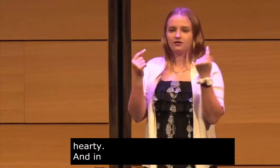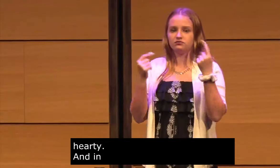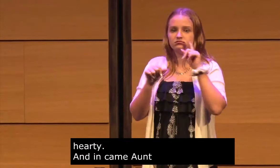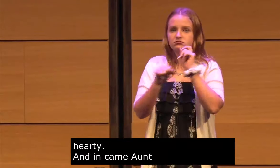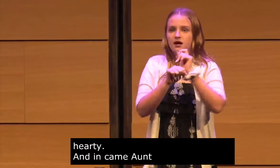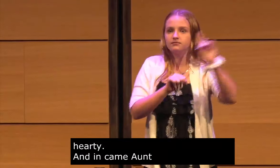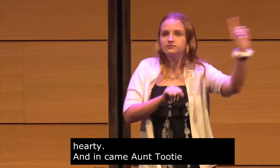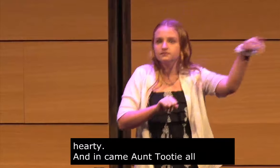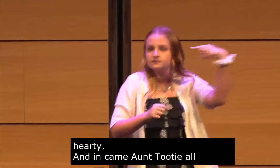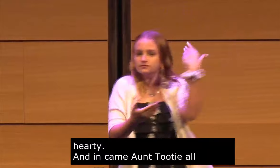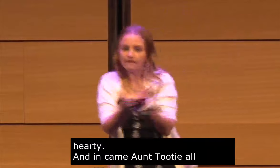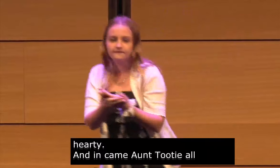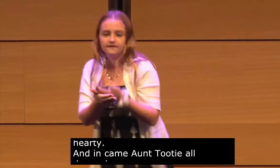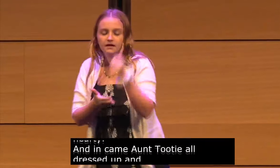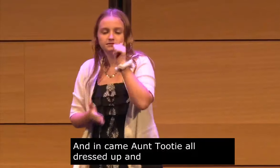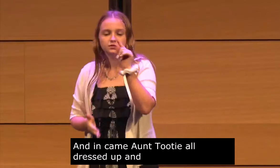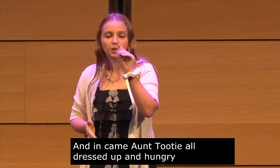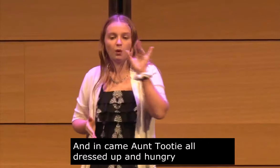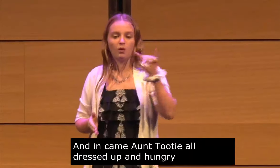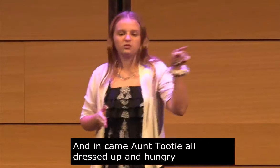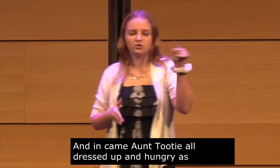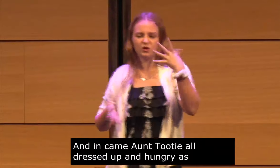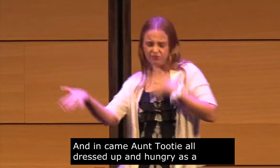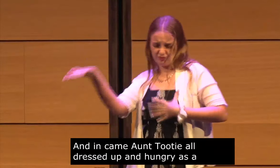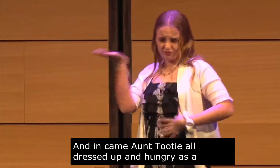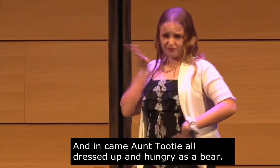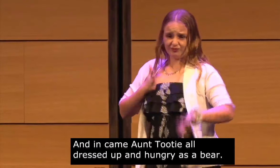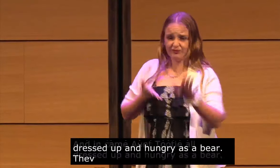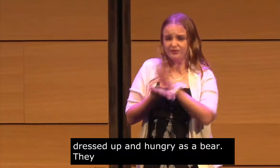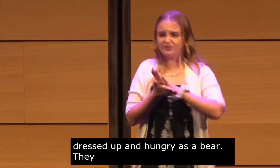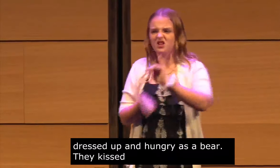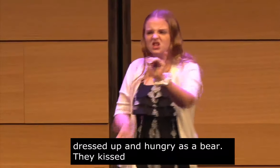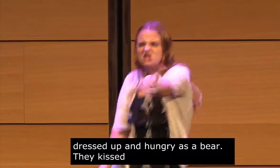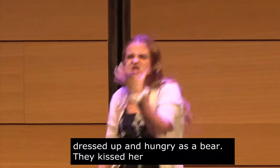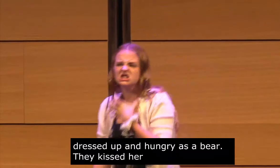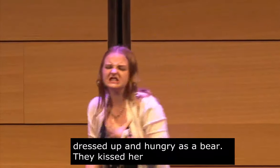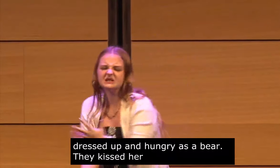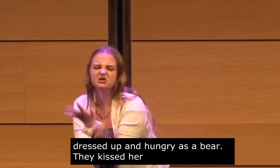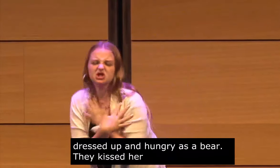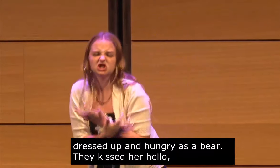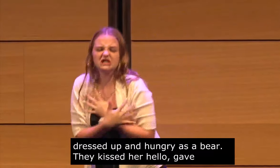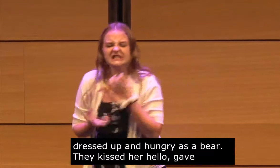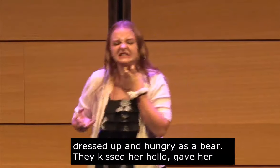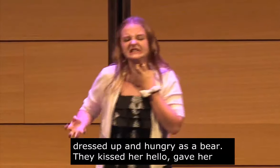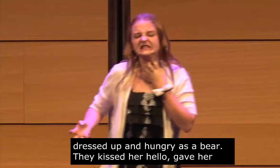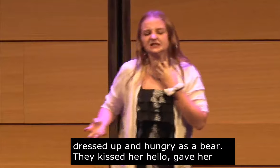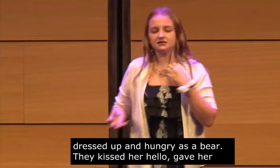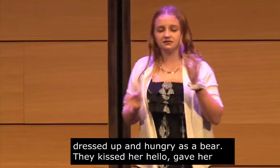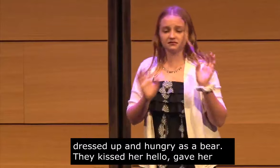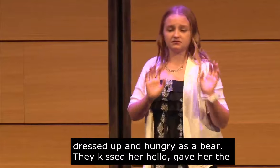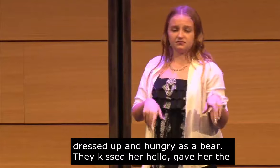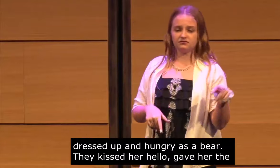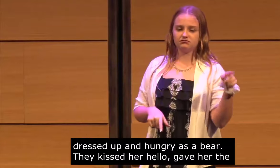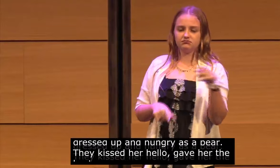And in came Aunt Tootie, all dressed up and hungry as a bear. They kissed her hello, gave her the best